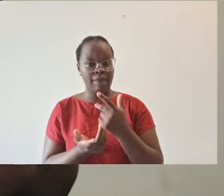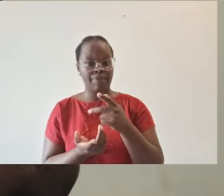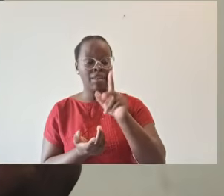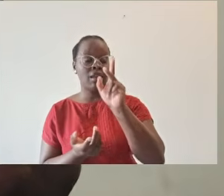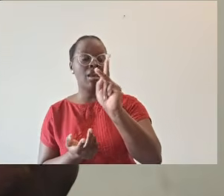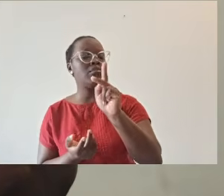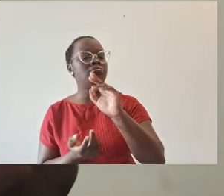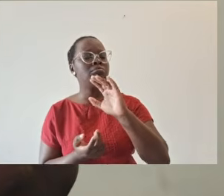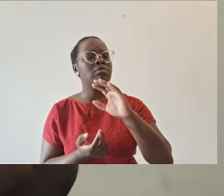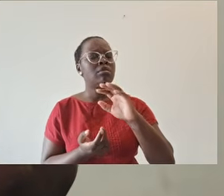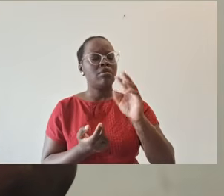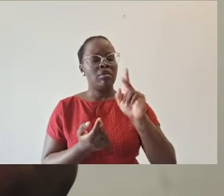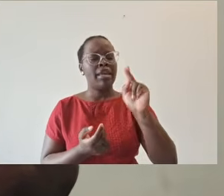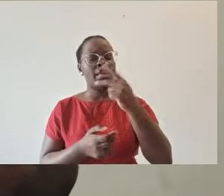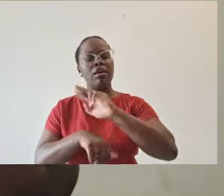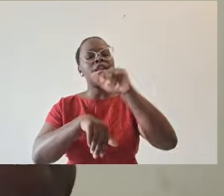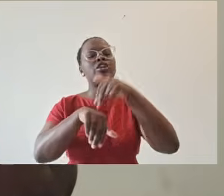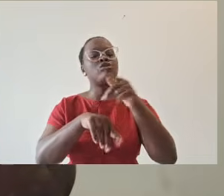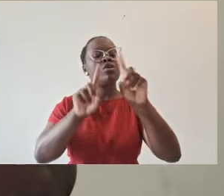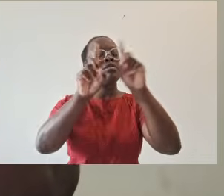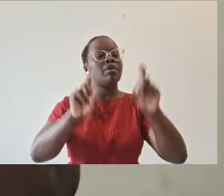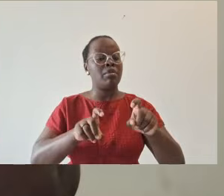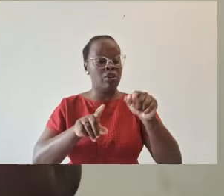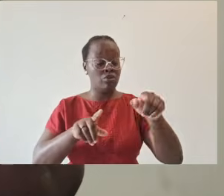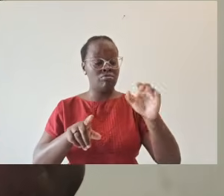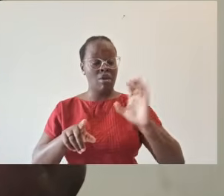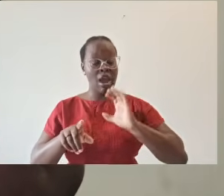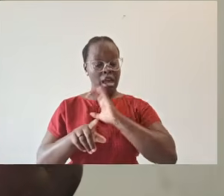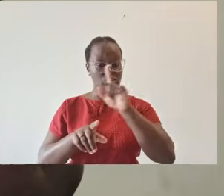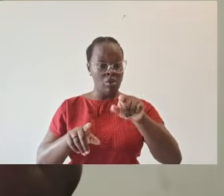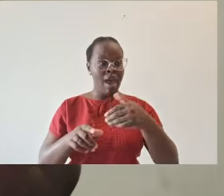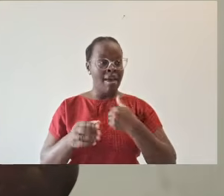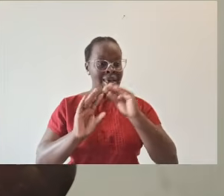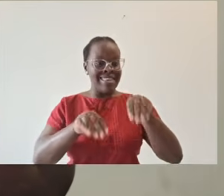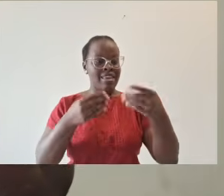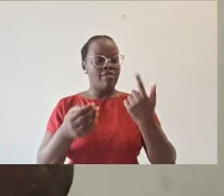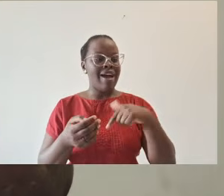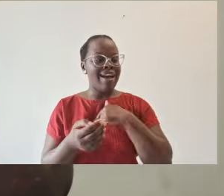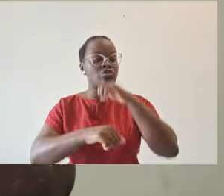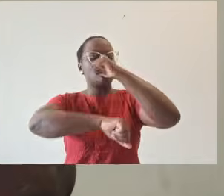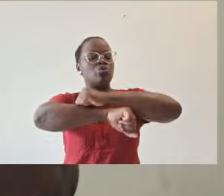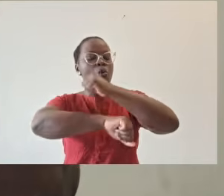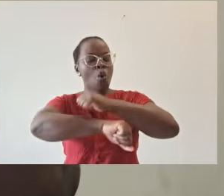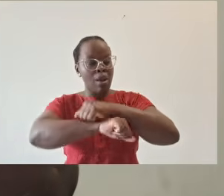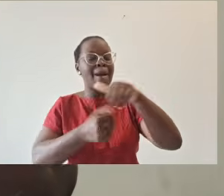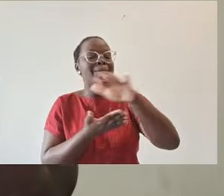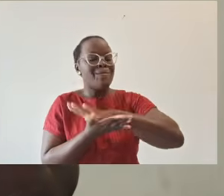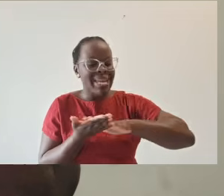Examination Council, which give us the school-based assessments. So we normally download,